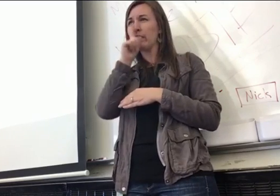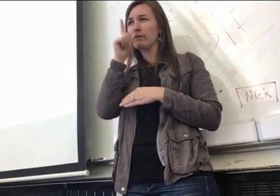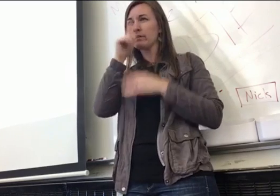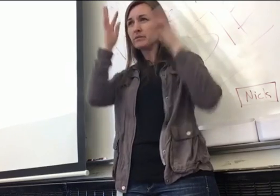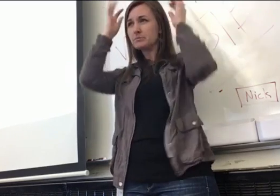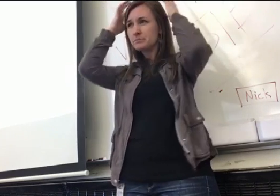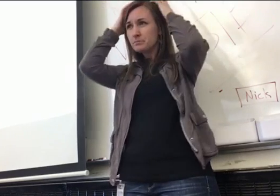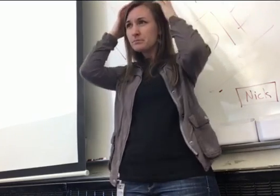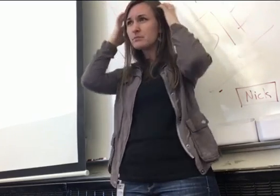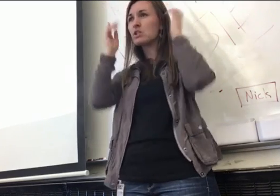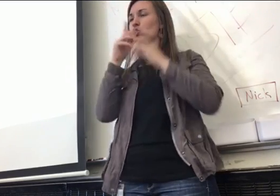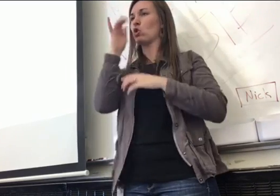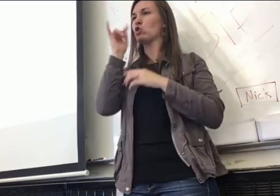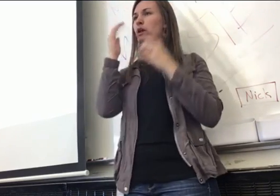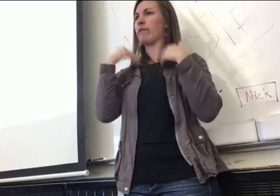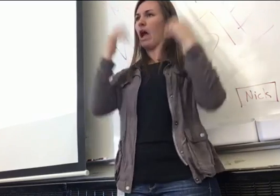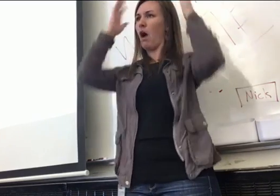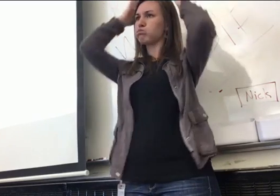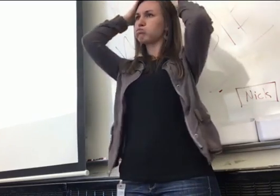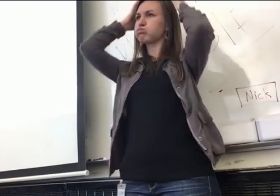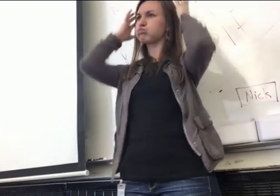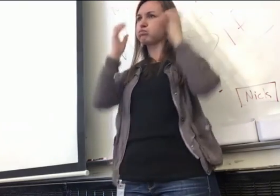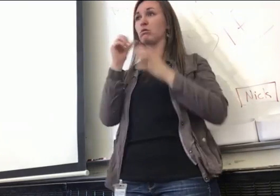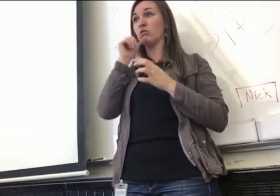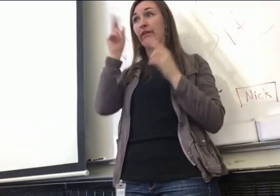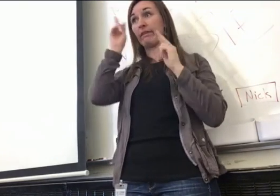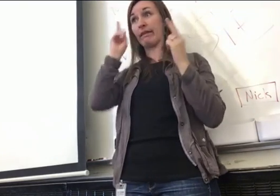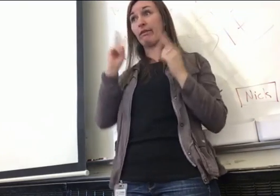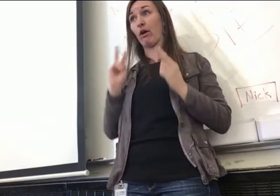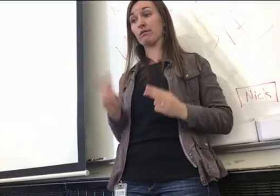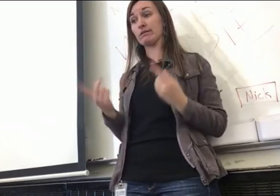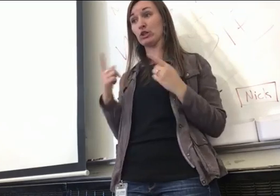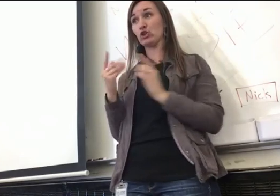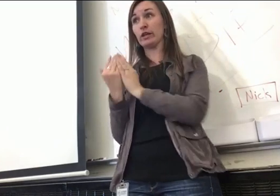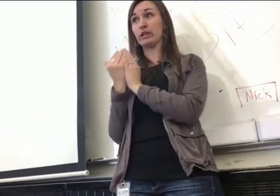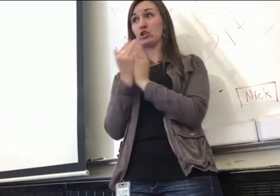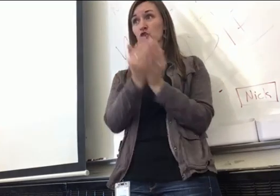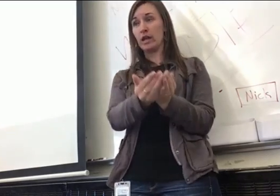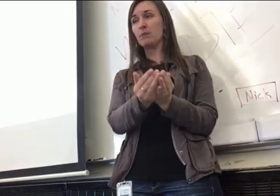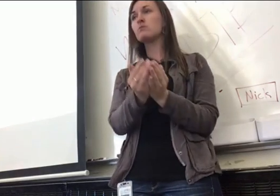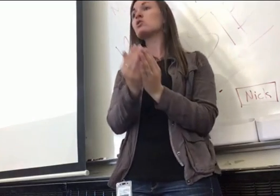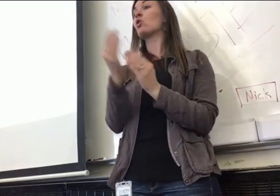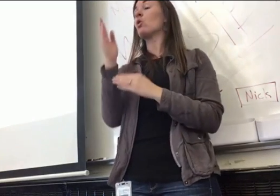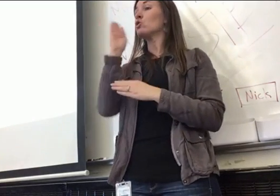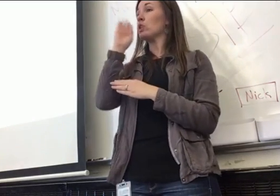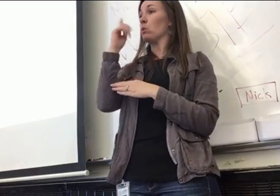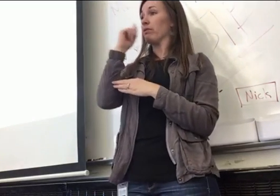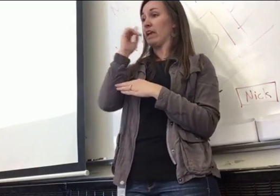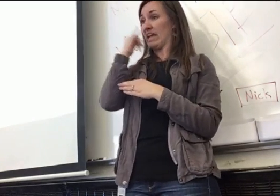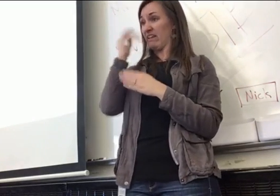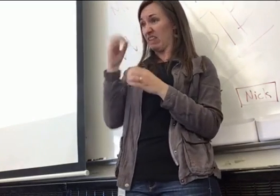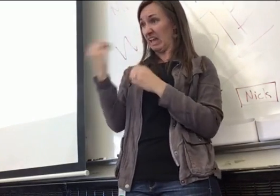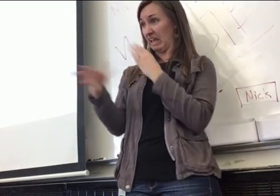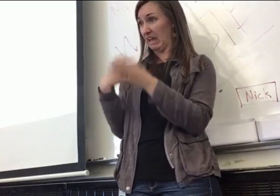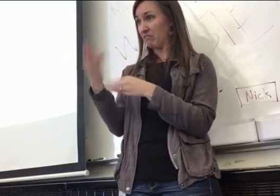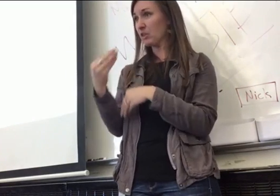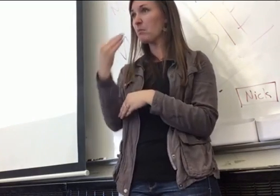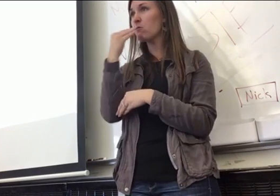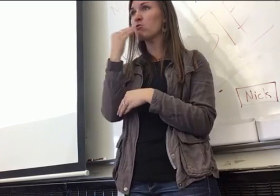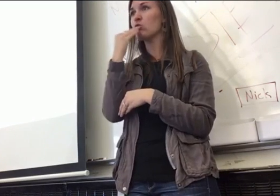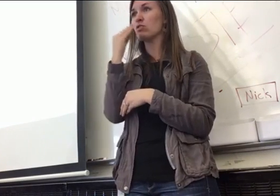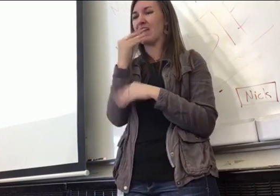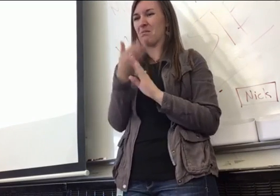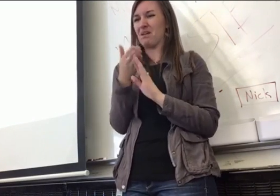trip. Typically they would give them so much food when they arrived, thinking that they would bulk up in the week afterwards. I mean, it was all a